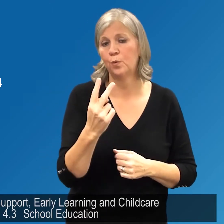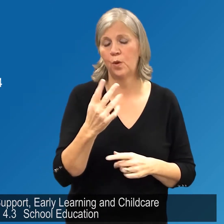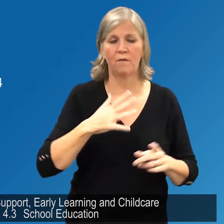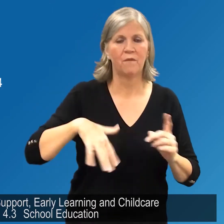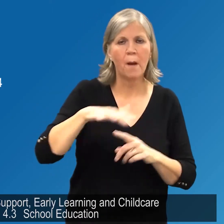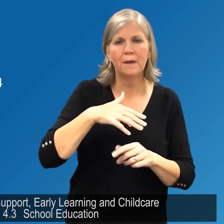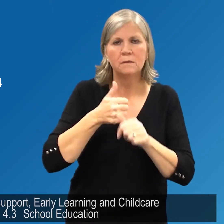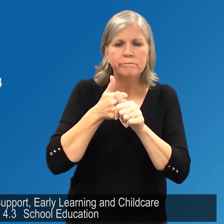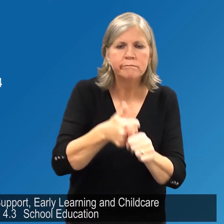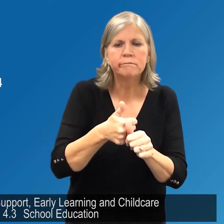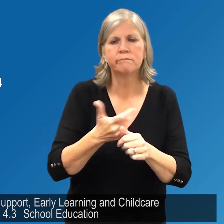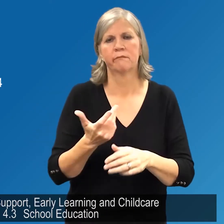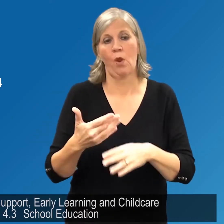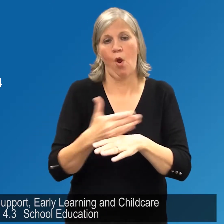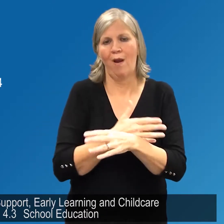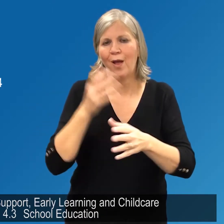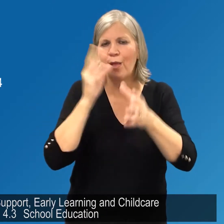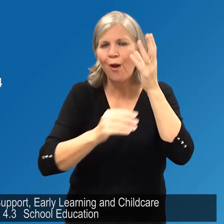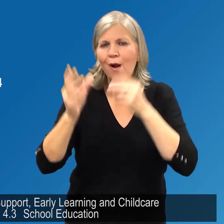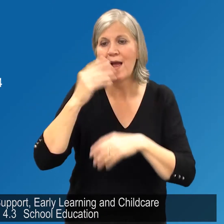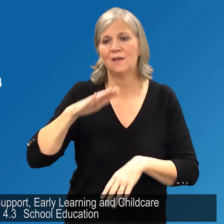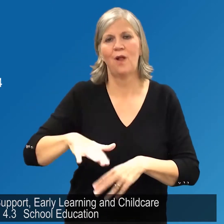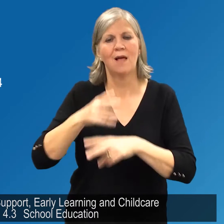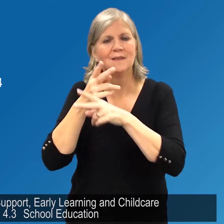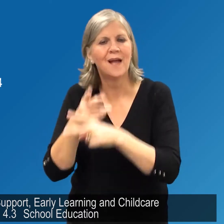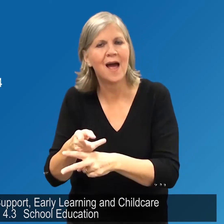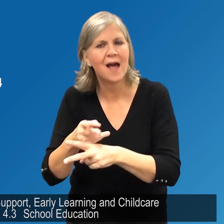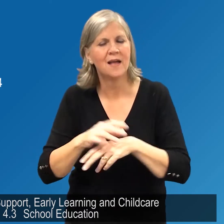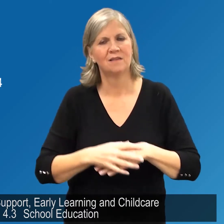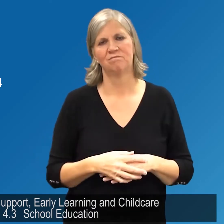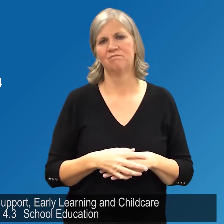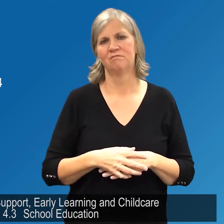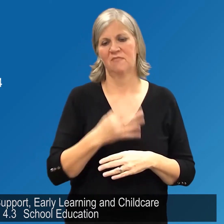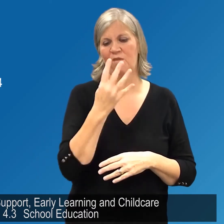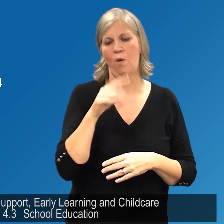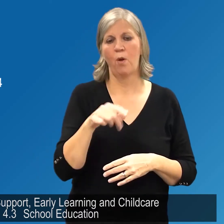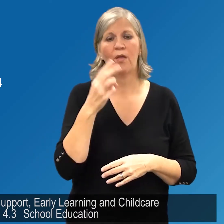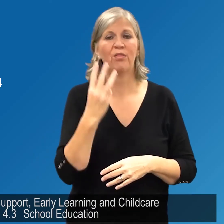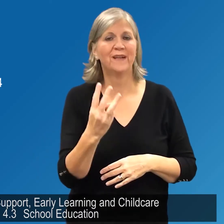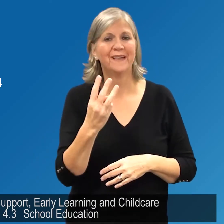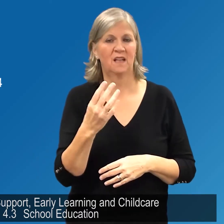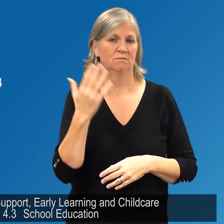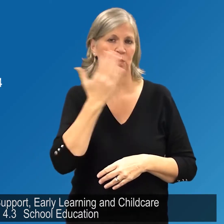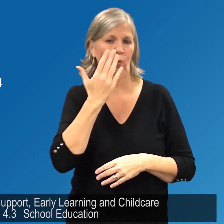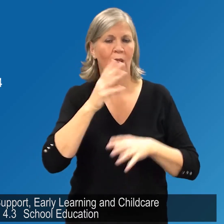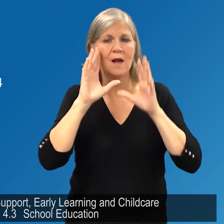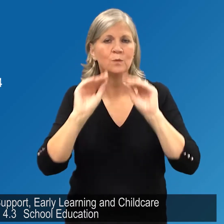4.2. Family support, early learning and childcare. 4.3. School